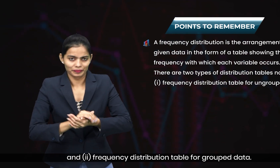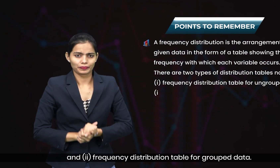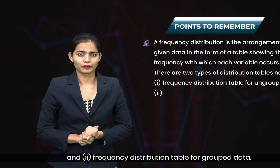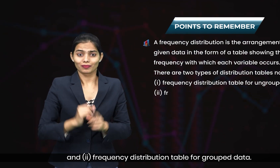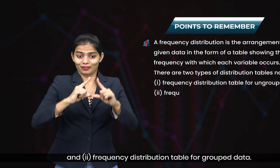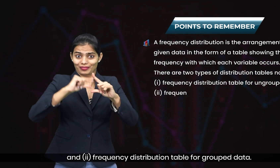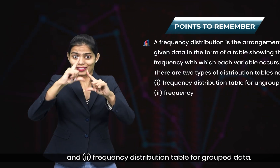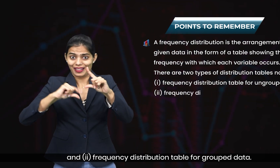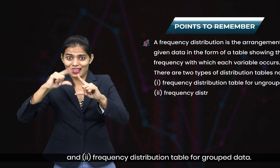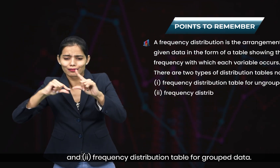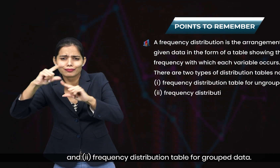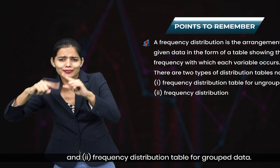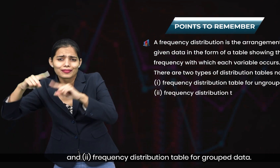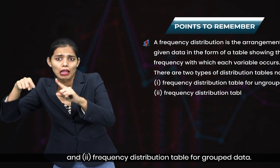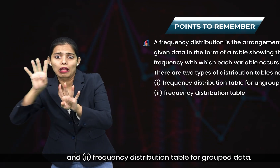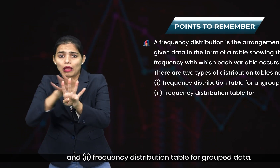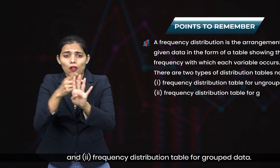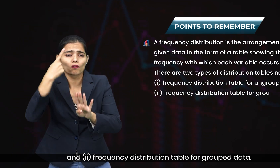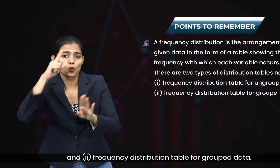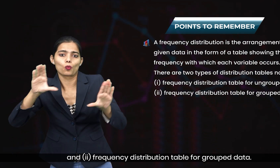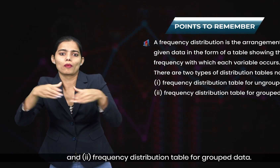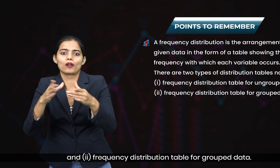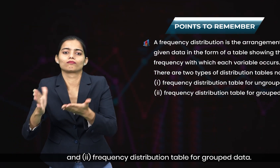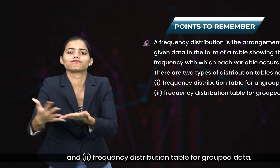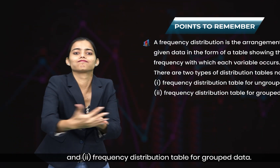and frequency distribution table for grouped data.